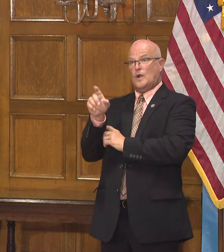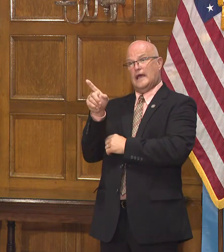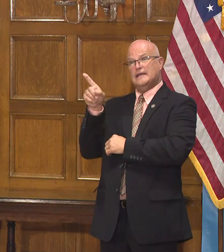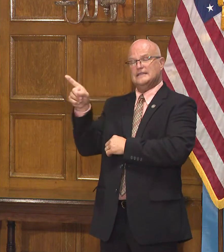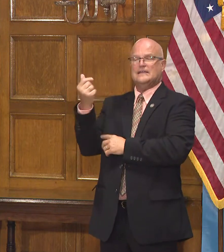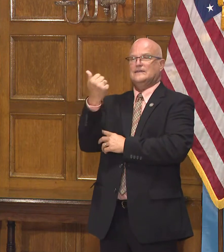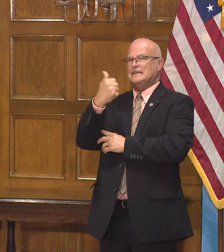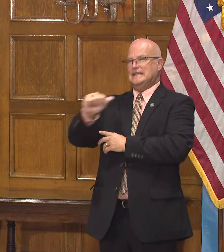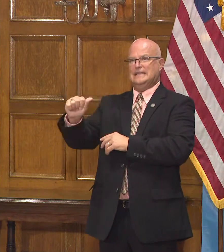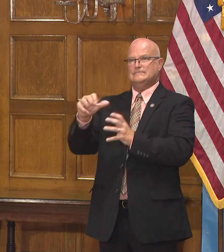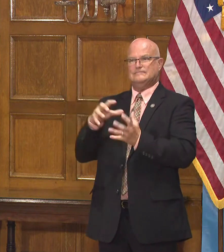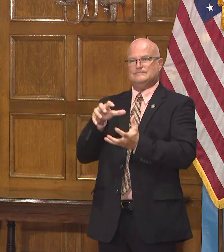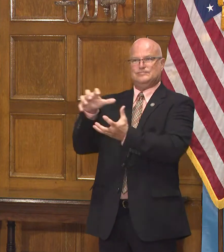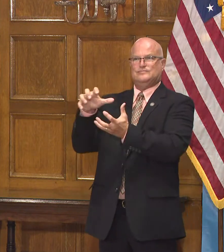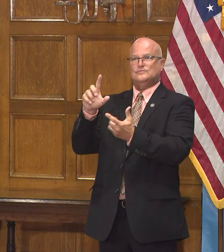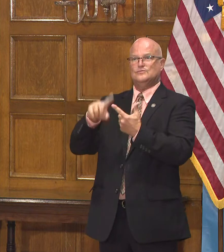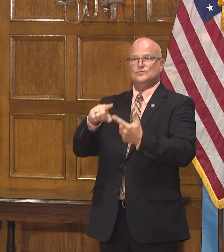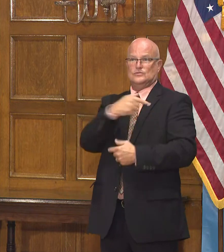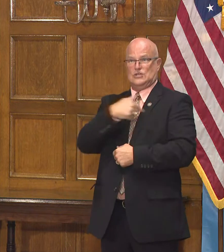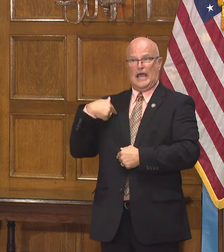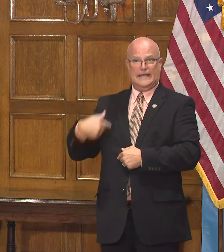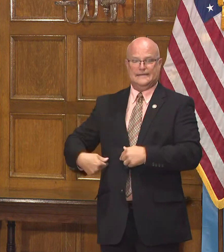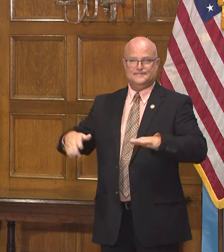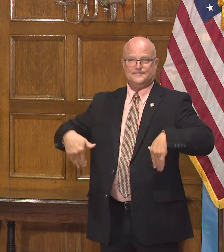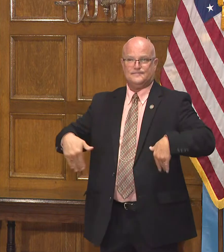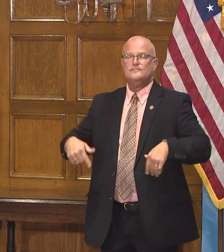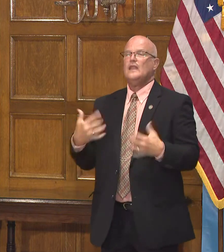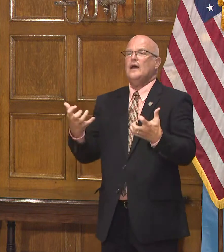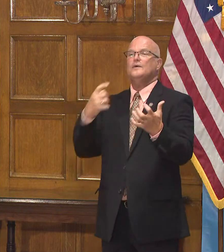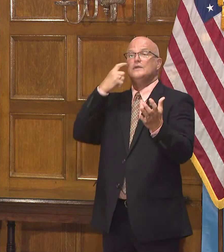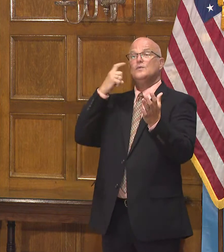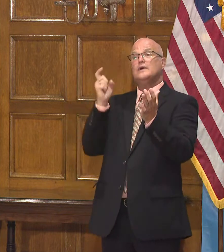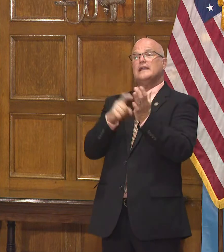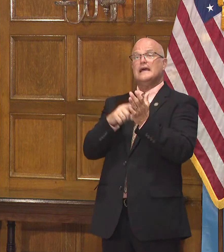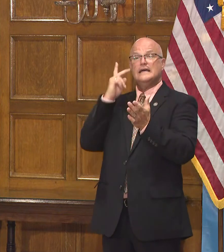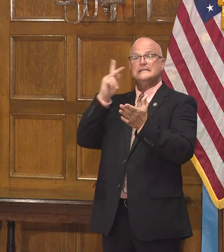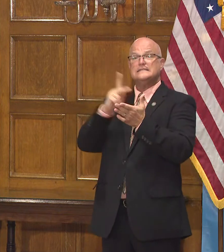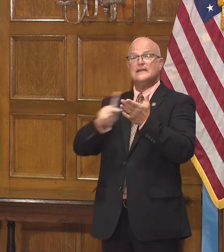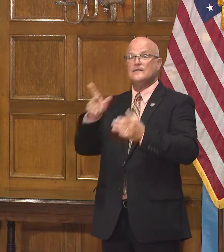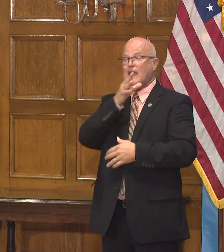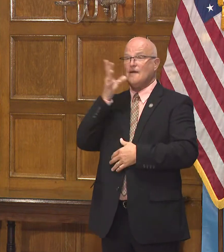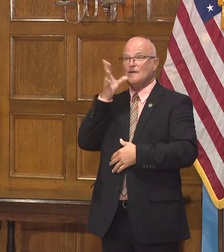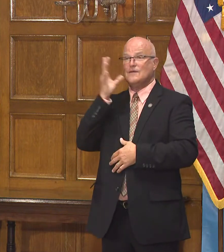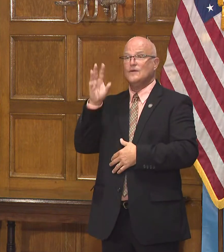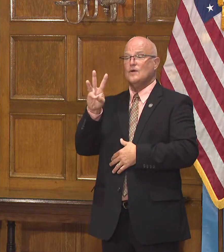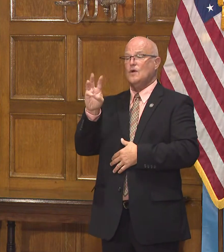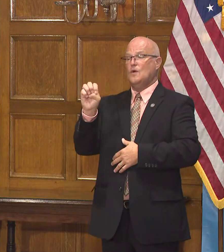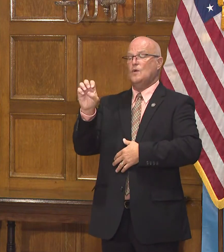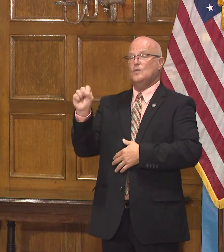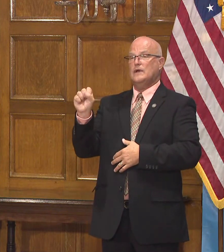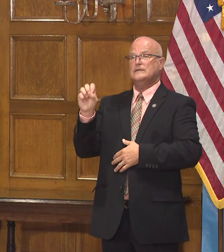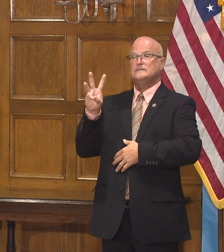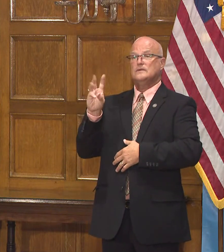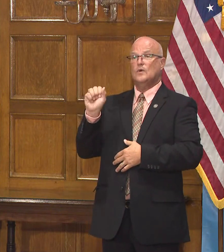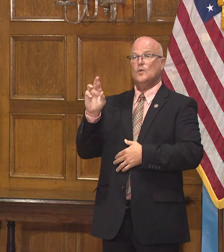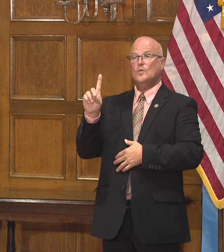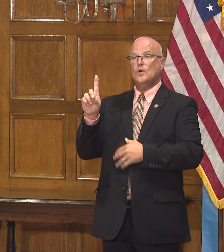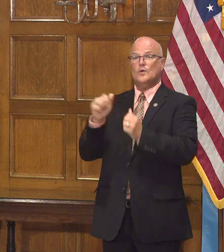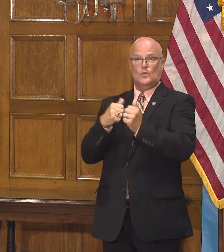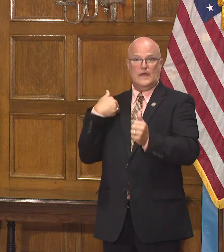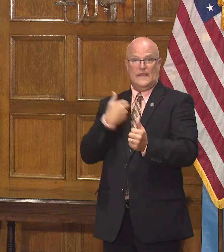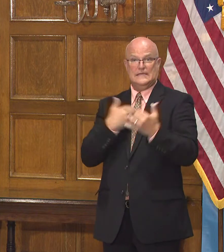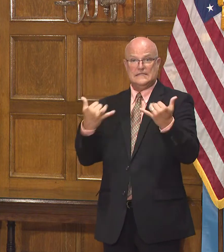of any significant quantities to China. I want to recognize Secretary of Agriculture Wes Ward that's with me today,